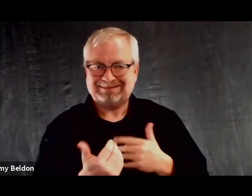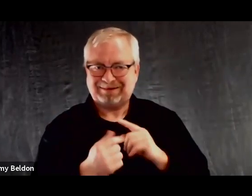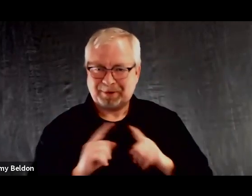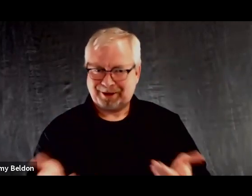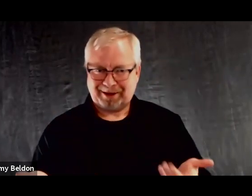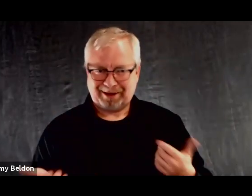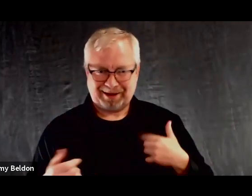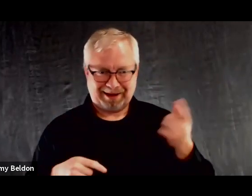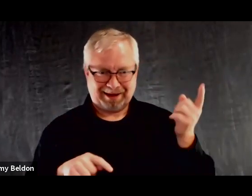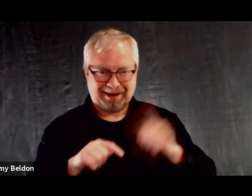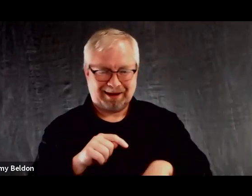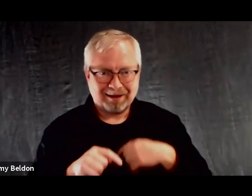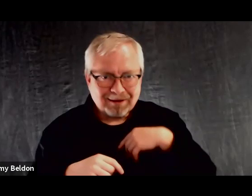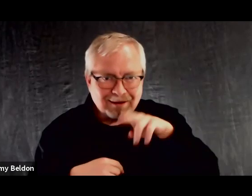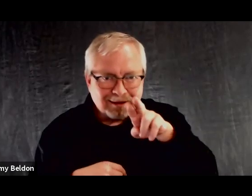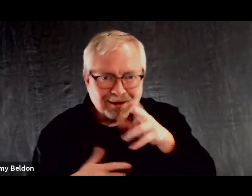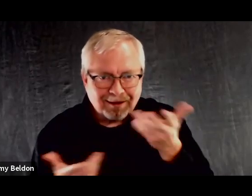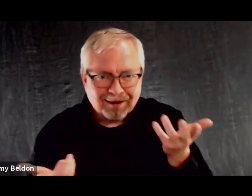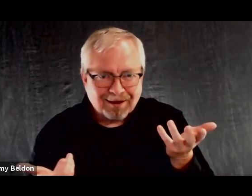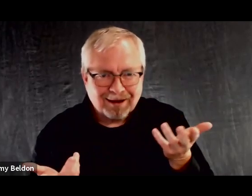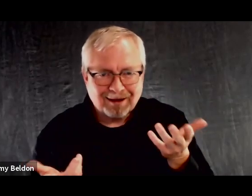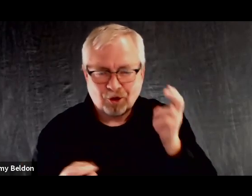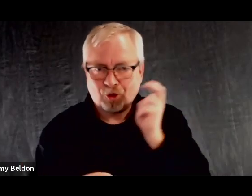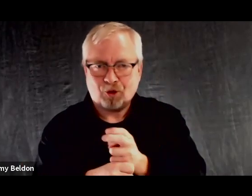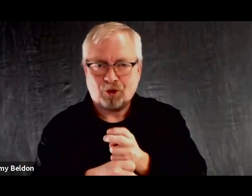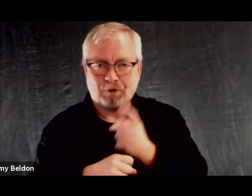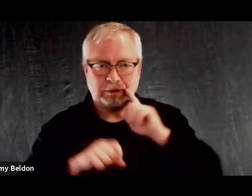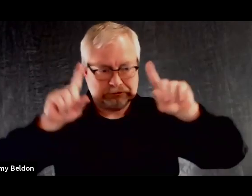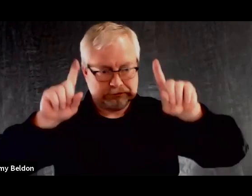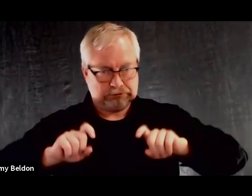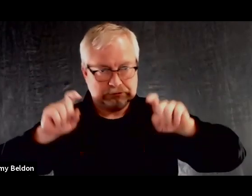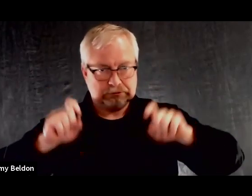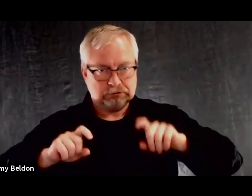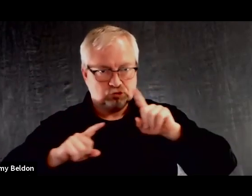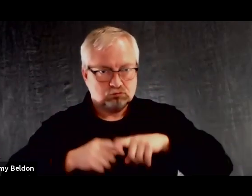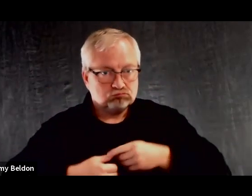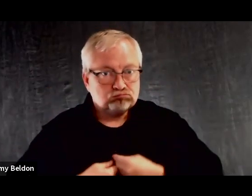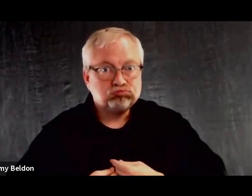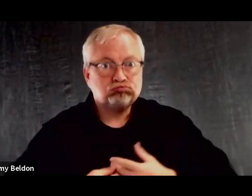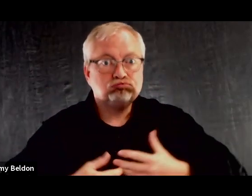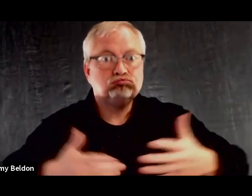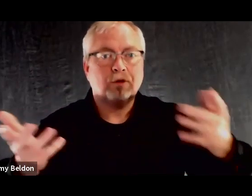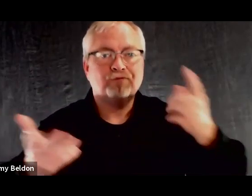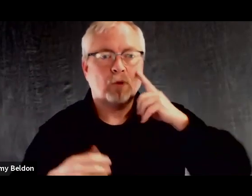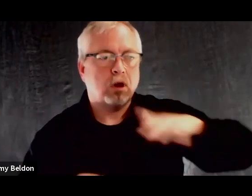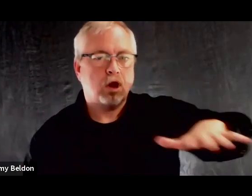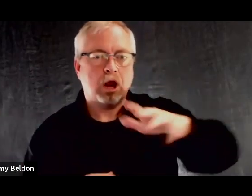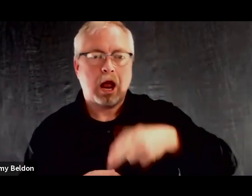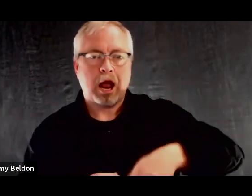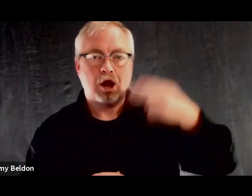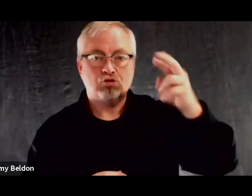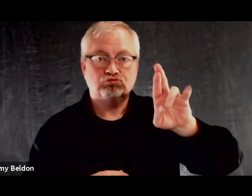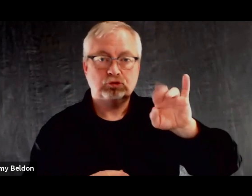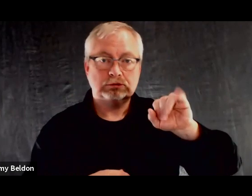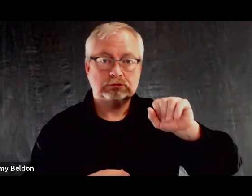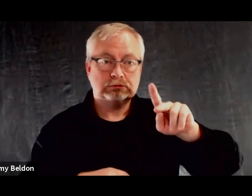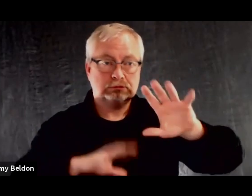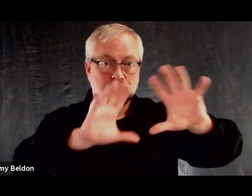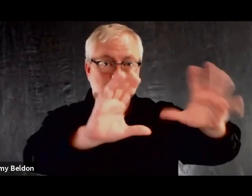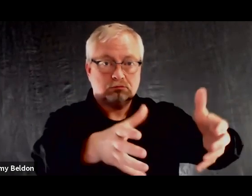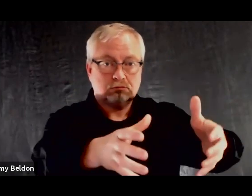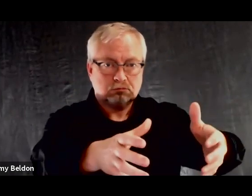make testing more widely available for high-risk groups and symptomatic individuals is a good one,